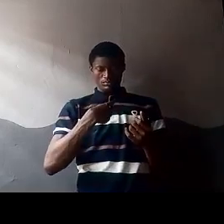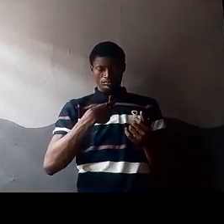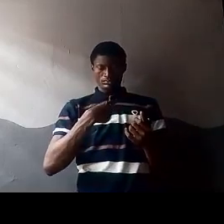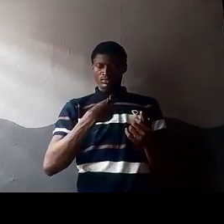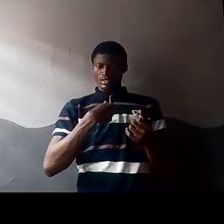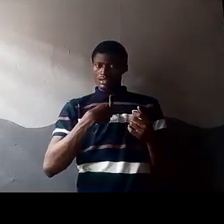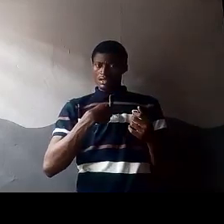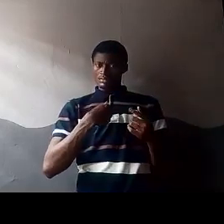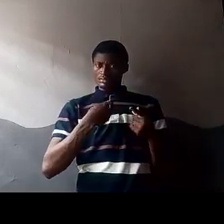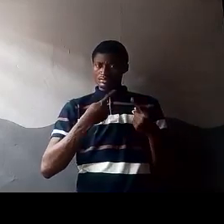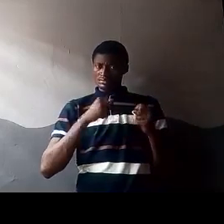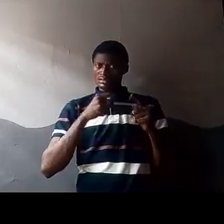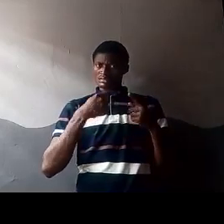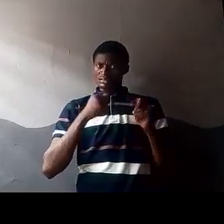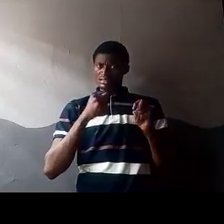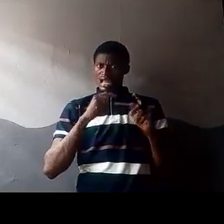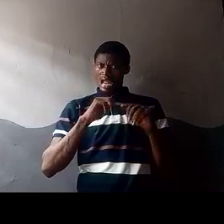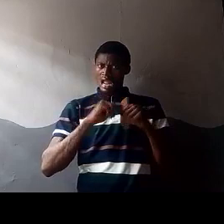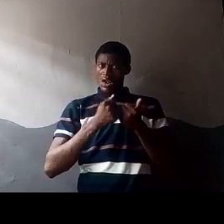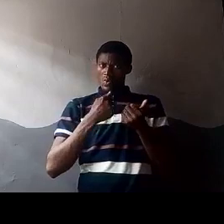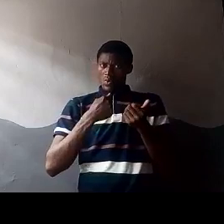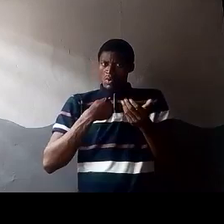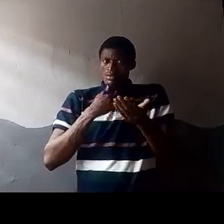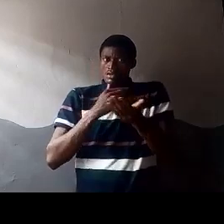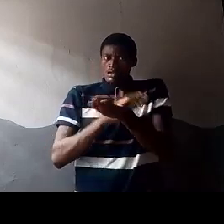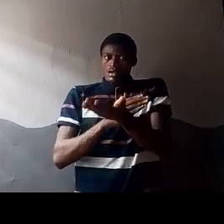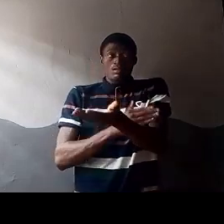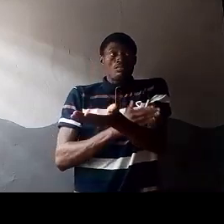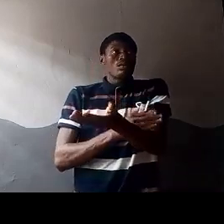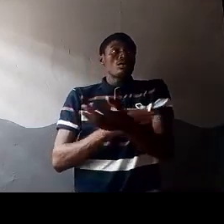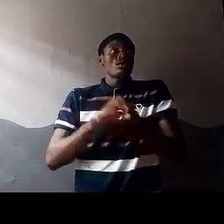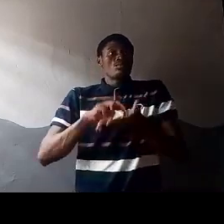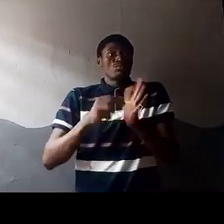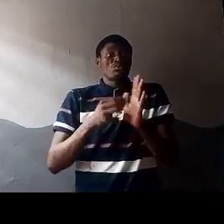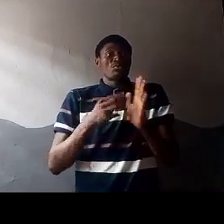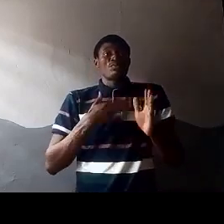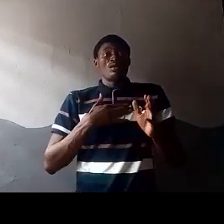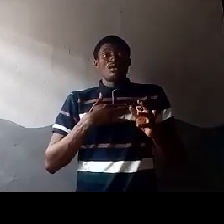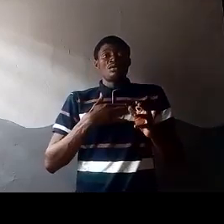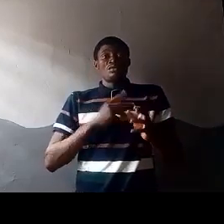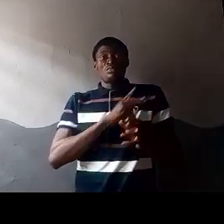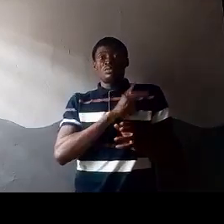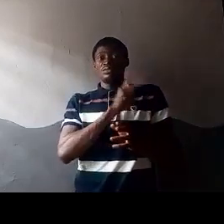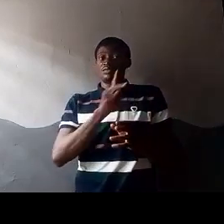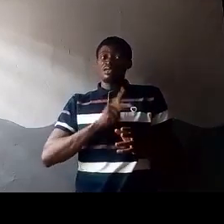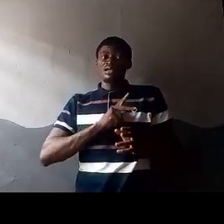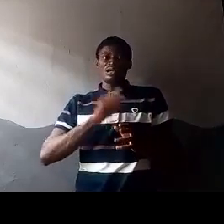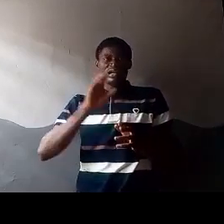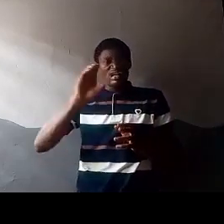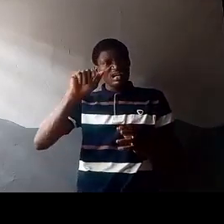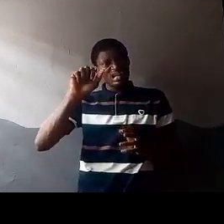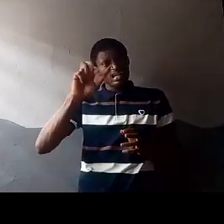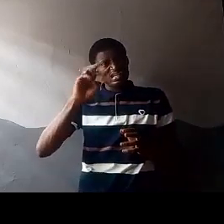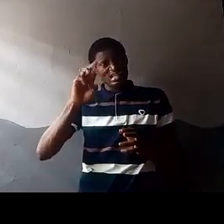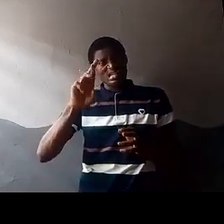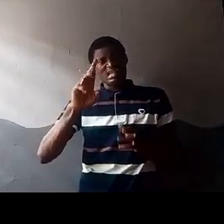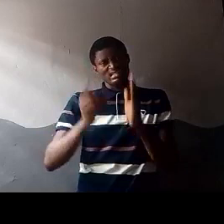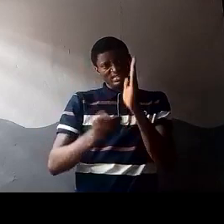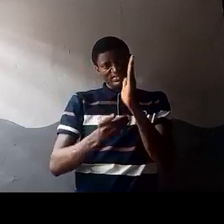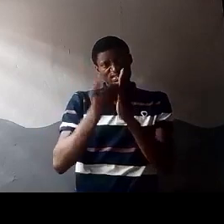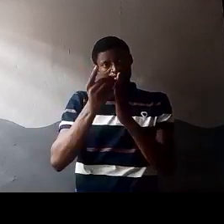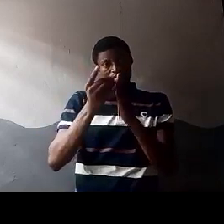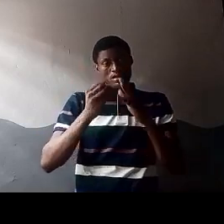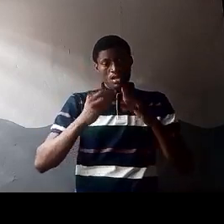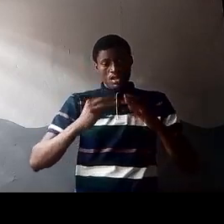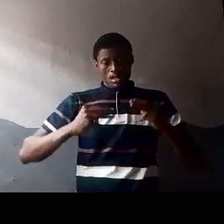the last time? Has my personal and career development moved just a little bit higher than what it